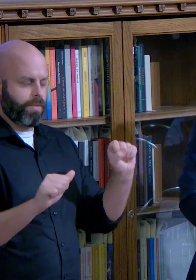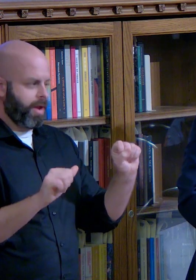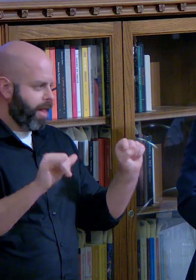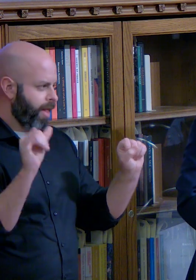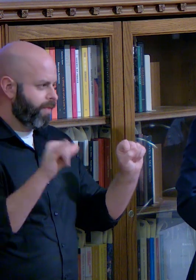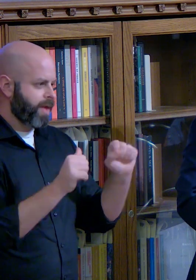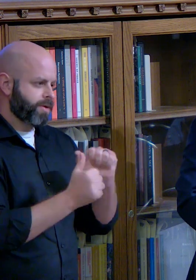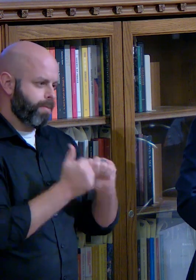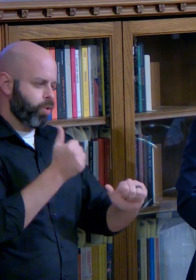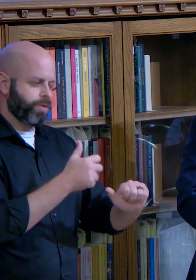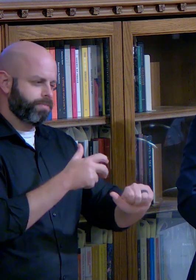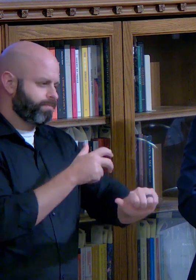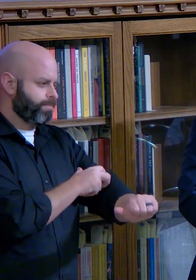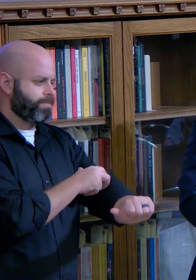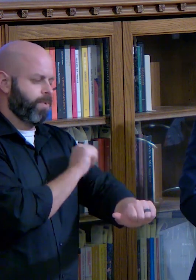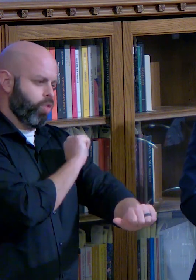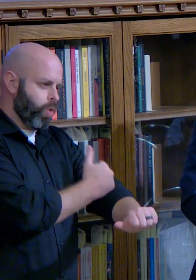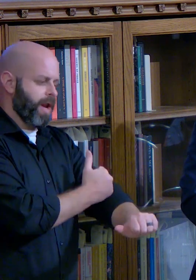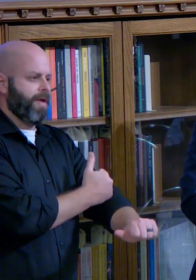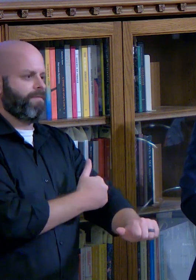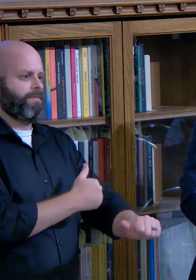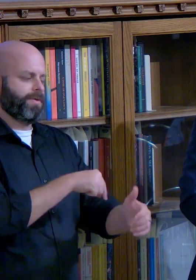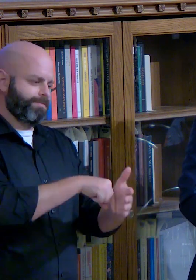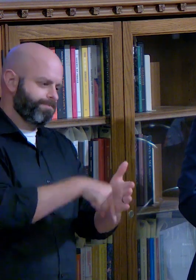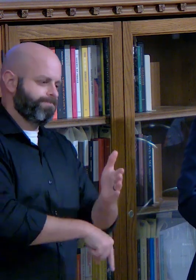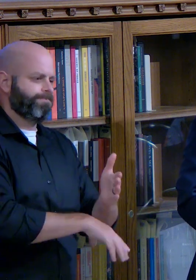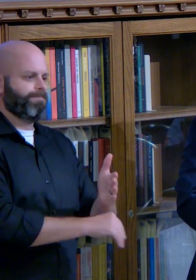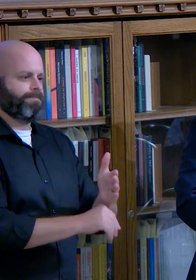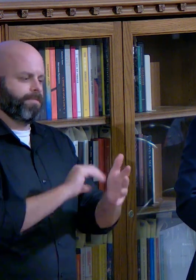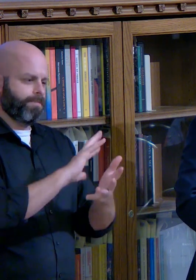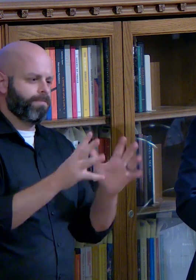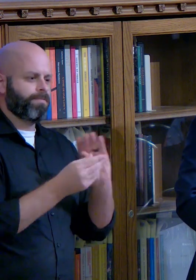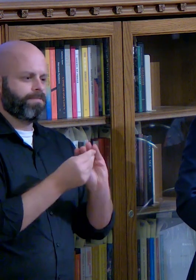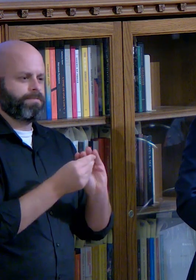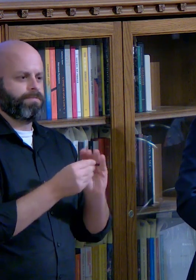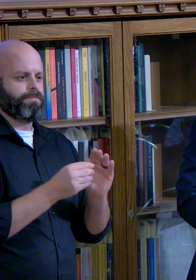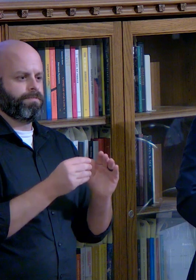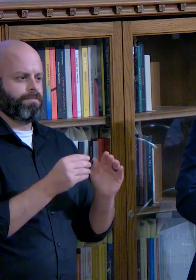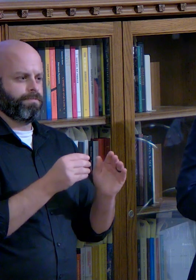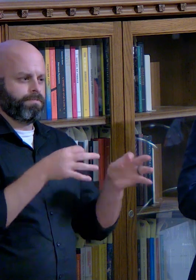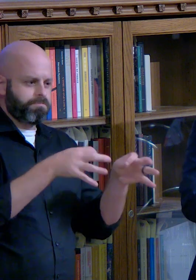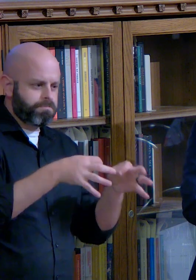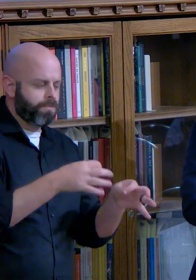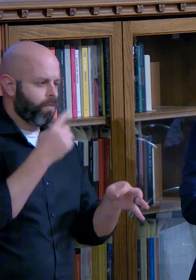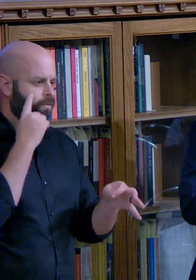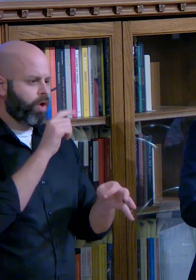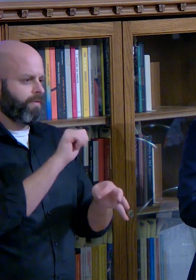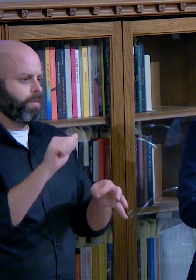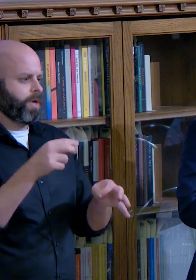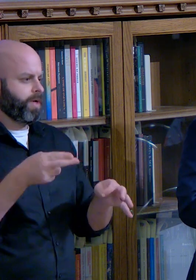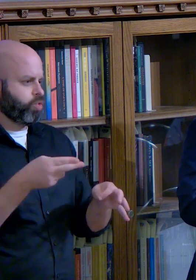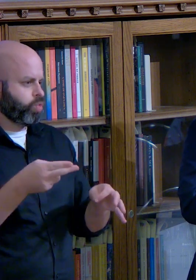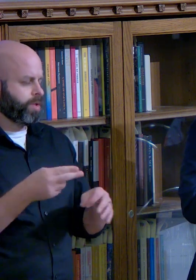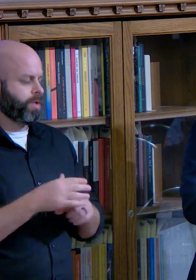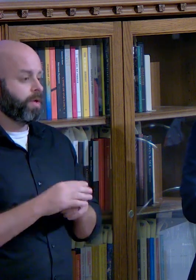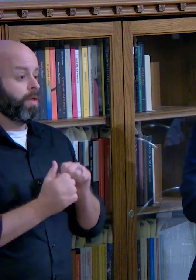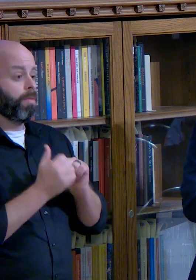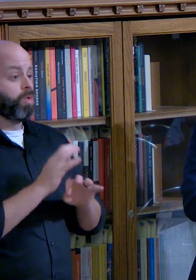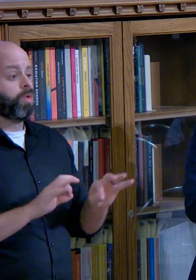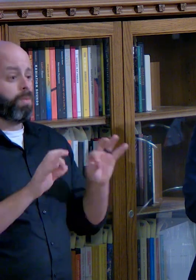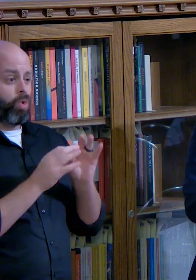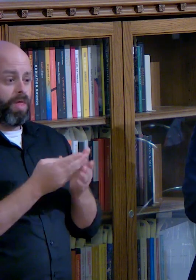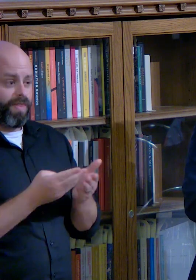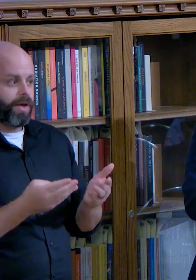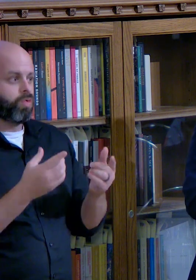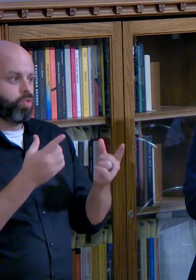most authoritative definitive and comprehensive account of African-American history the intrical step to being an